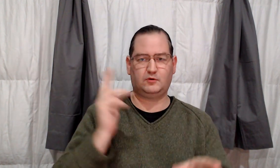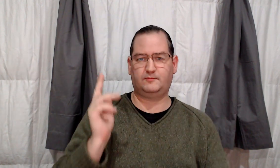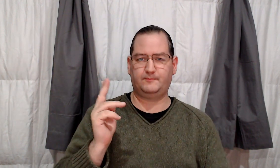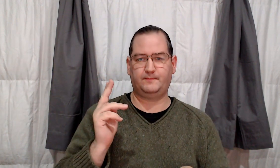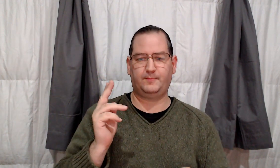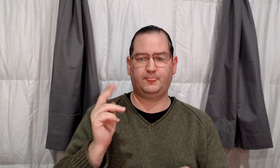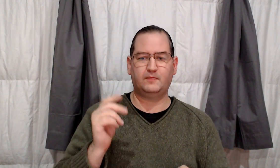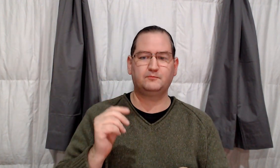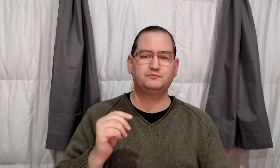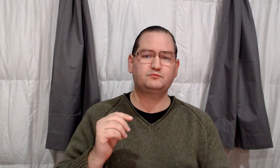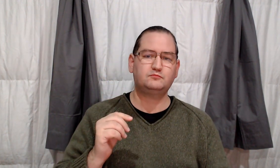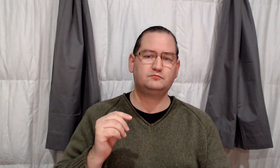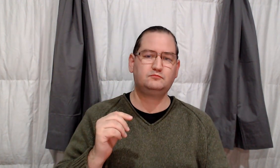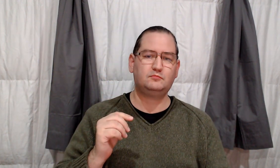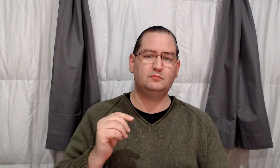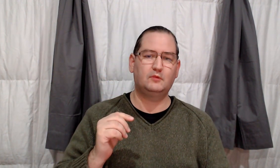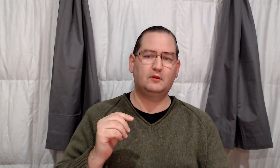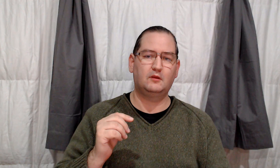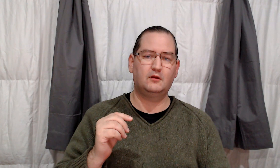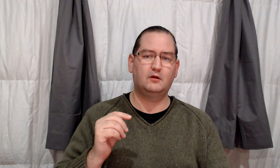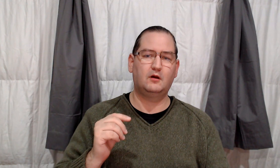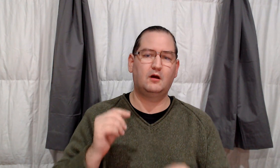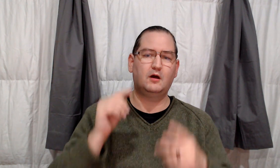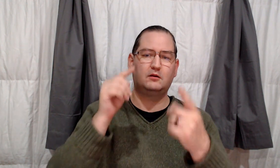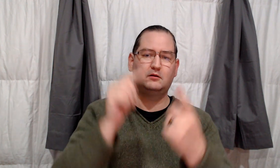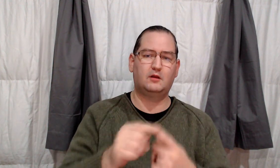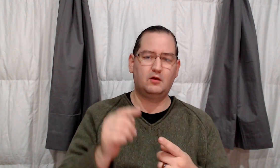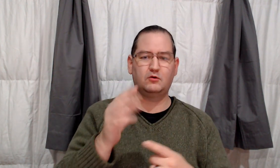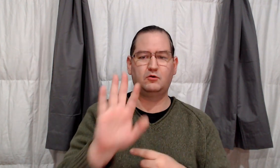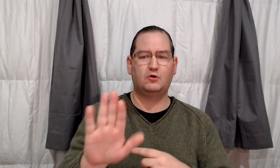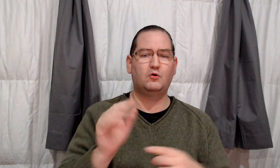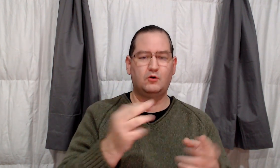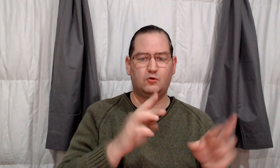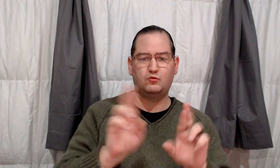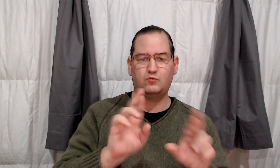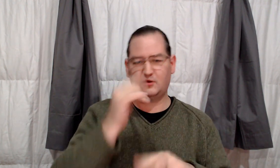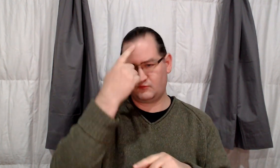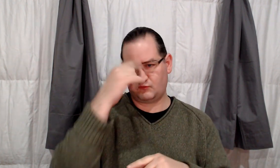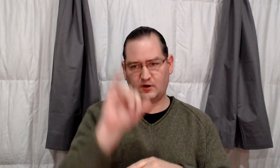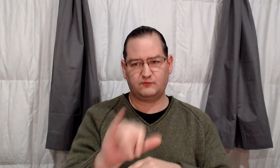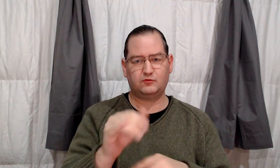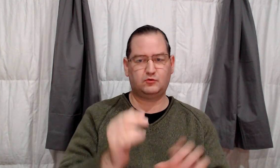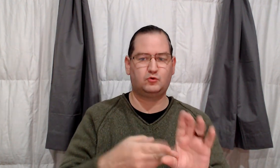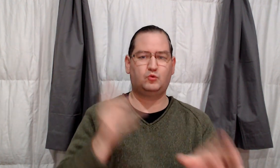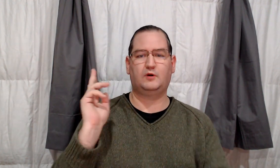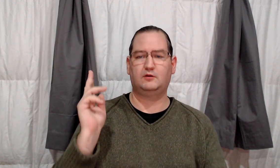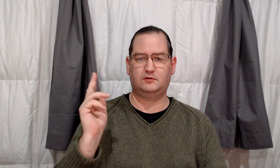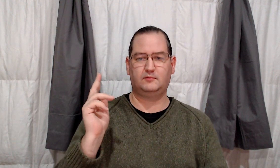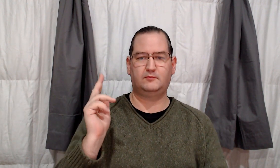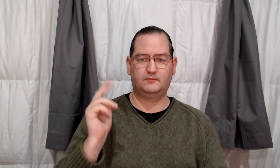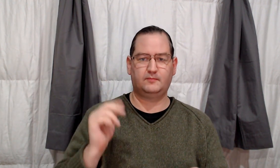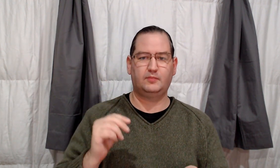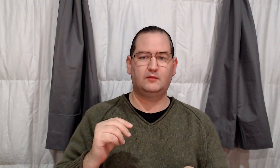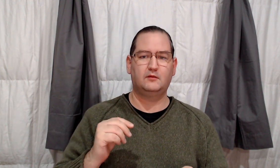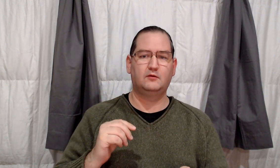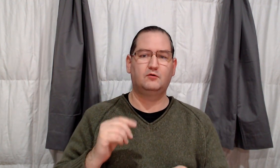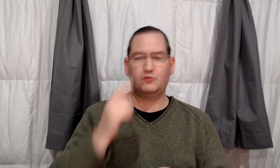forever. Just for a moment, before we get into the hypnosis session, just for a